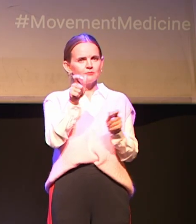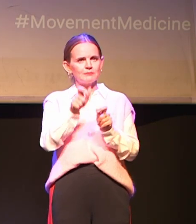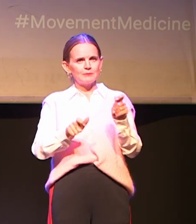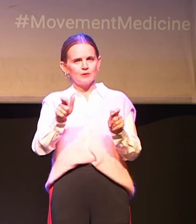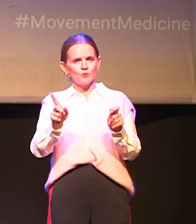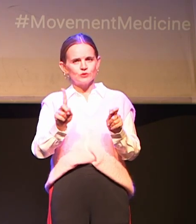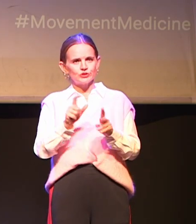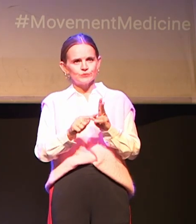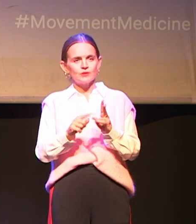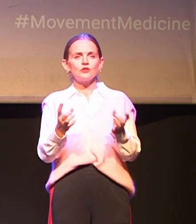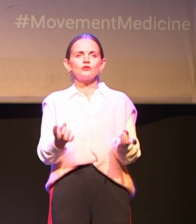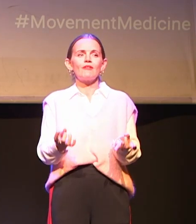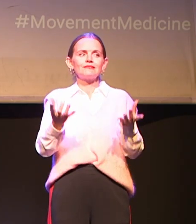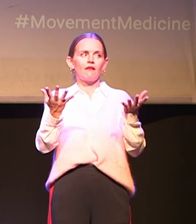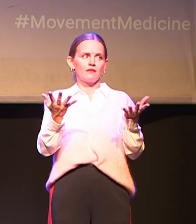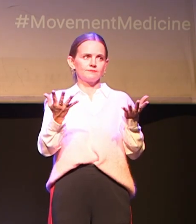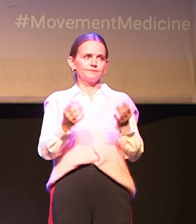surrender.